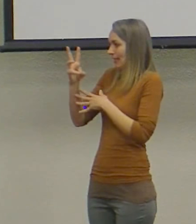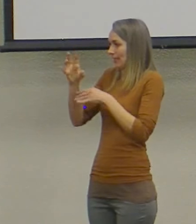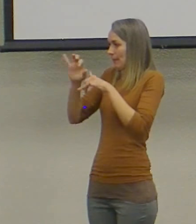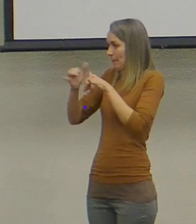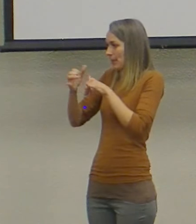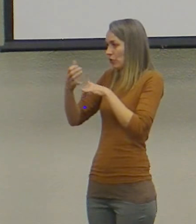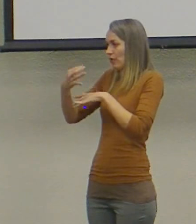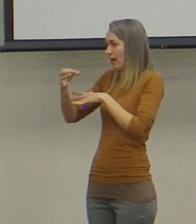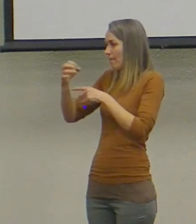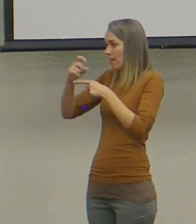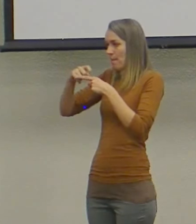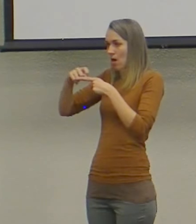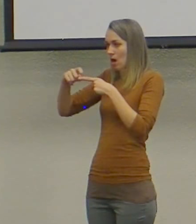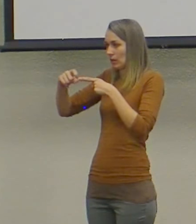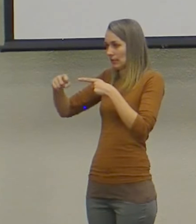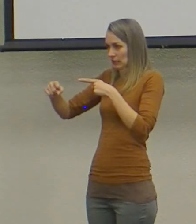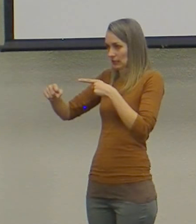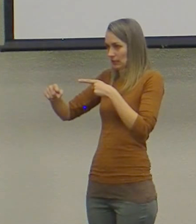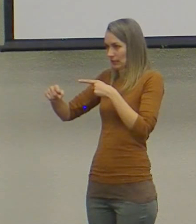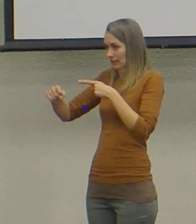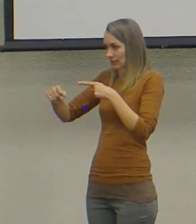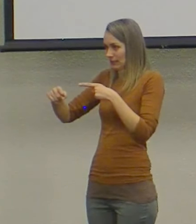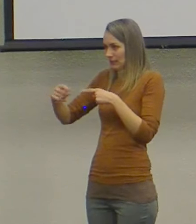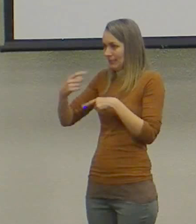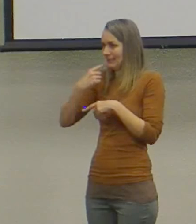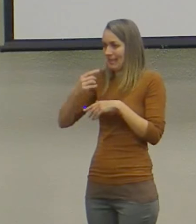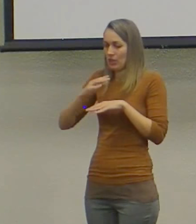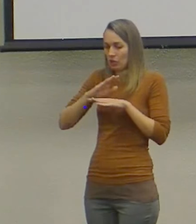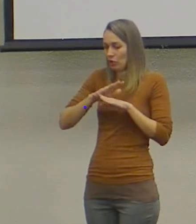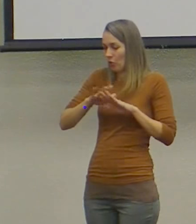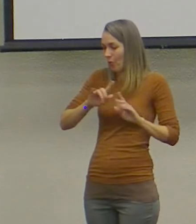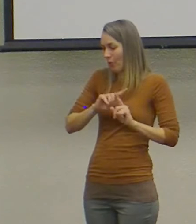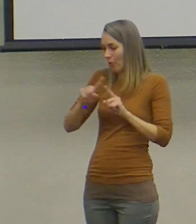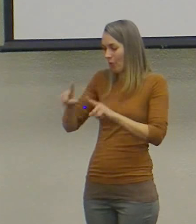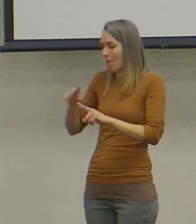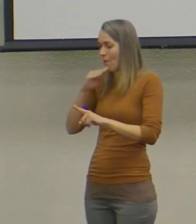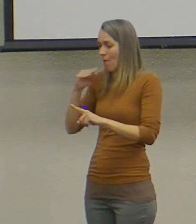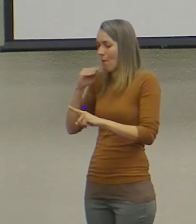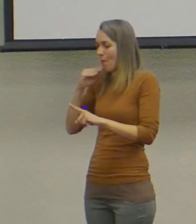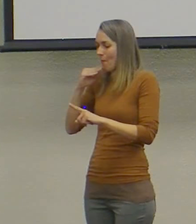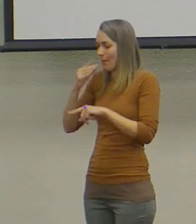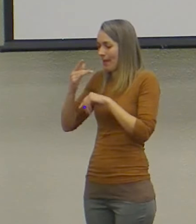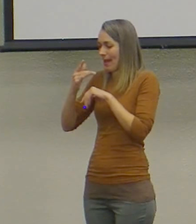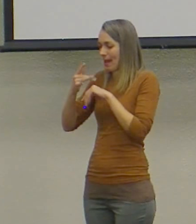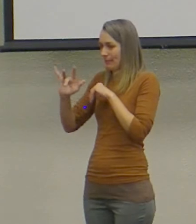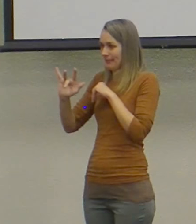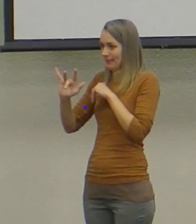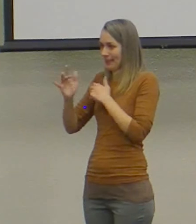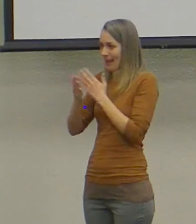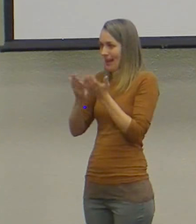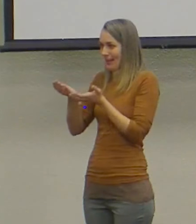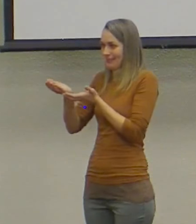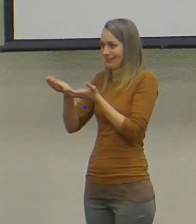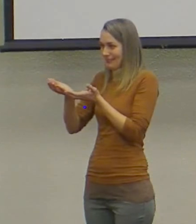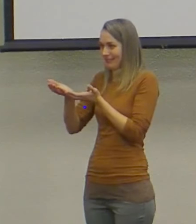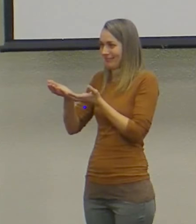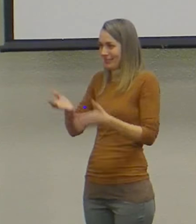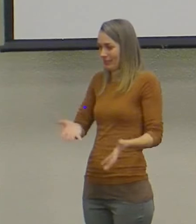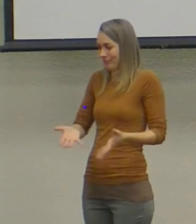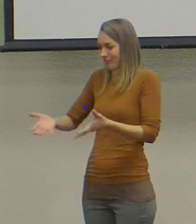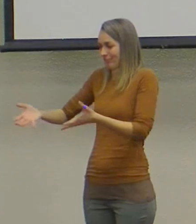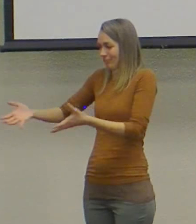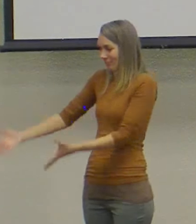to your mother-in-law empty-handed. You see, that's an investment in the relationship. So we have